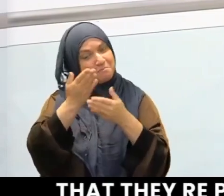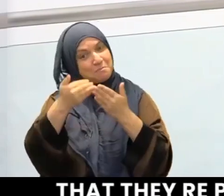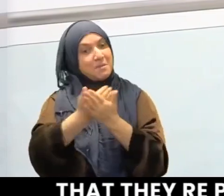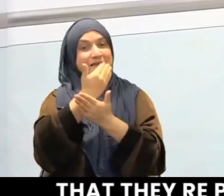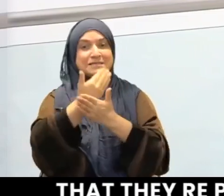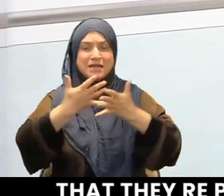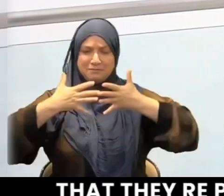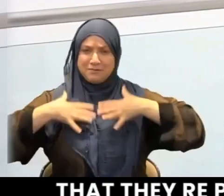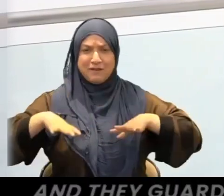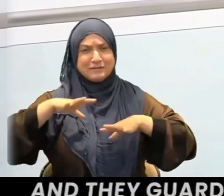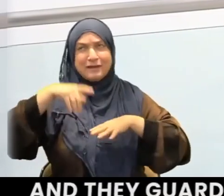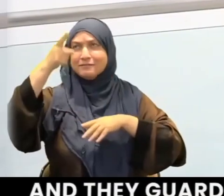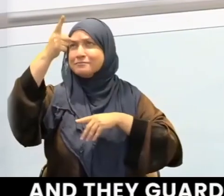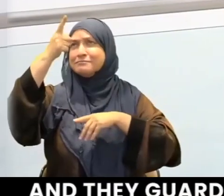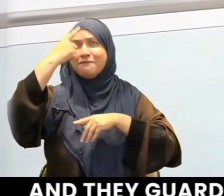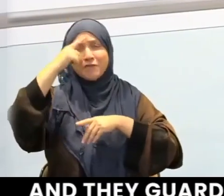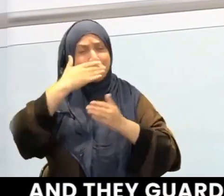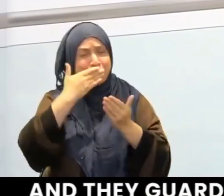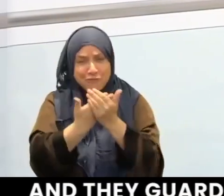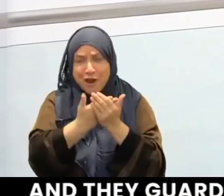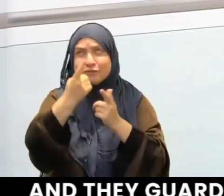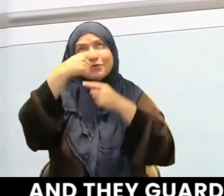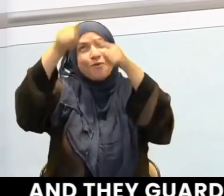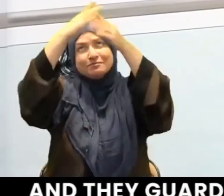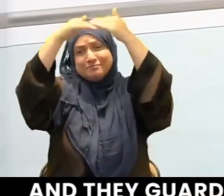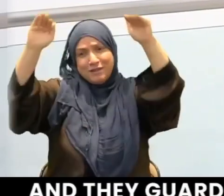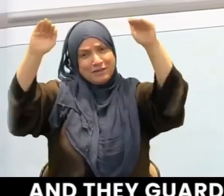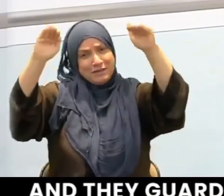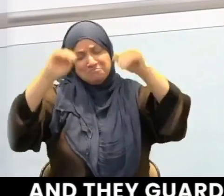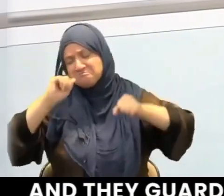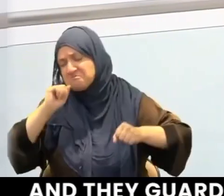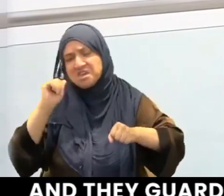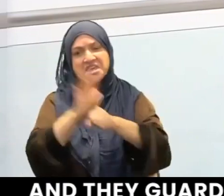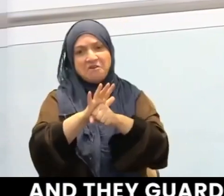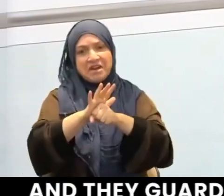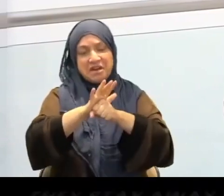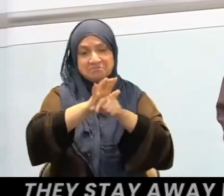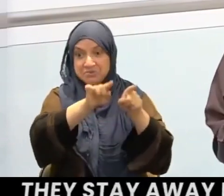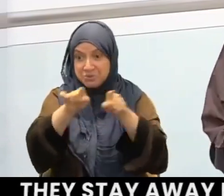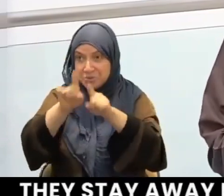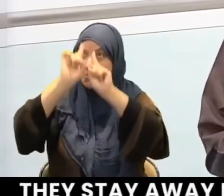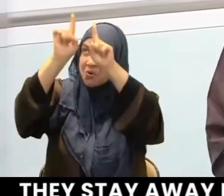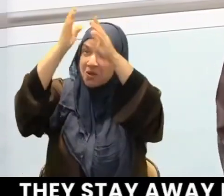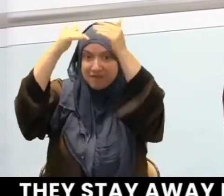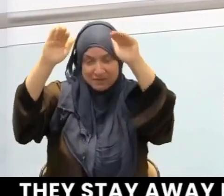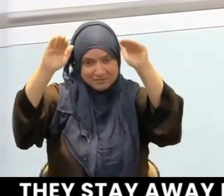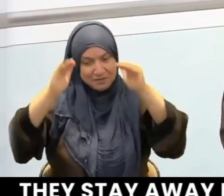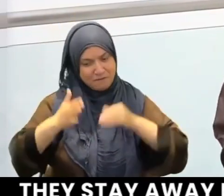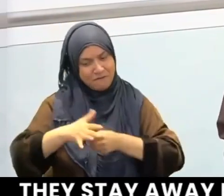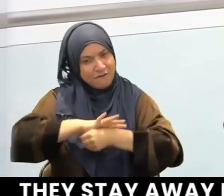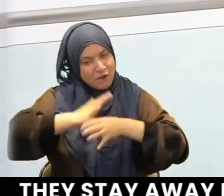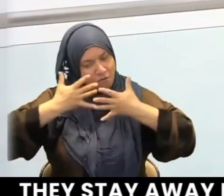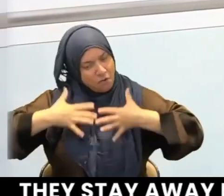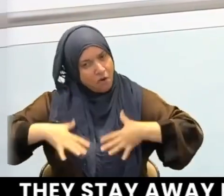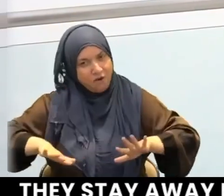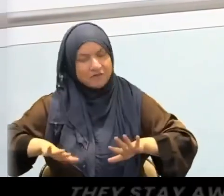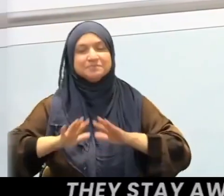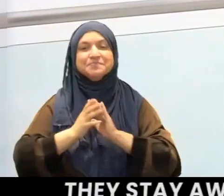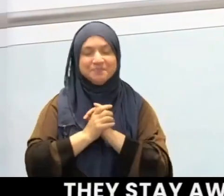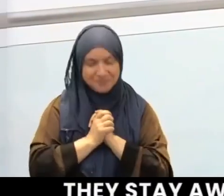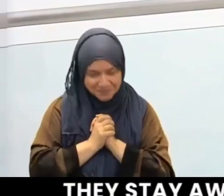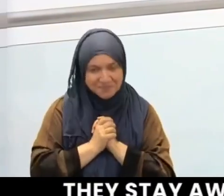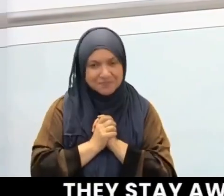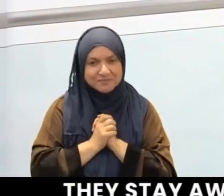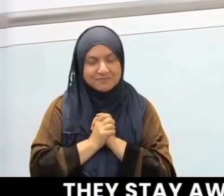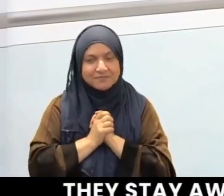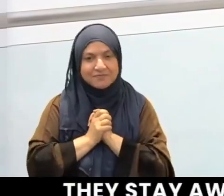guard their tongues and they guard their private parts. They guard their chastity. They stay away from zina and what leads towards zina. They stay